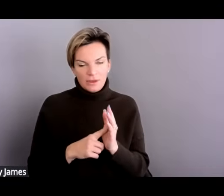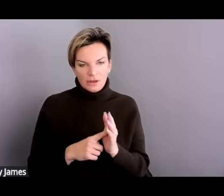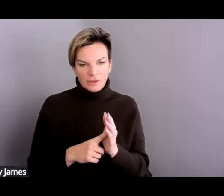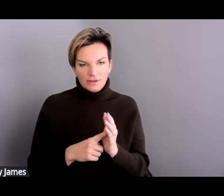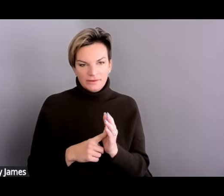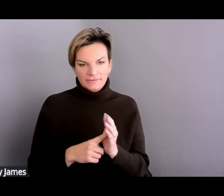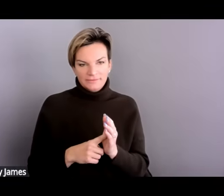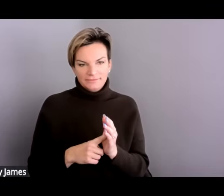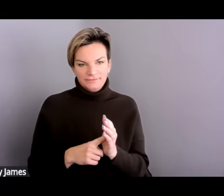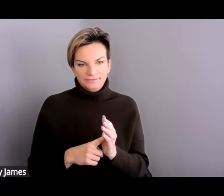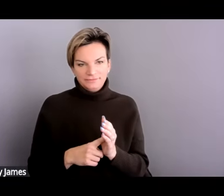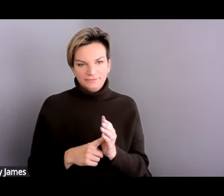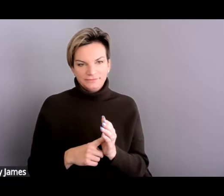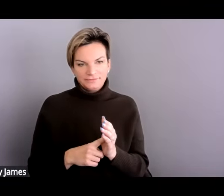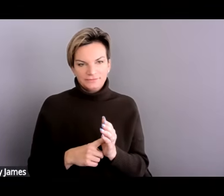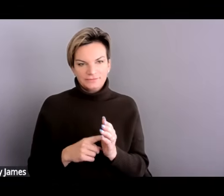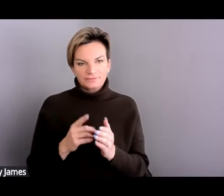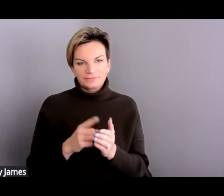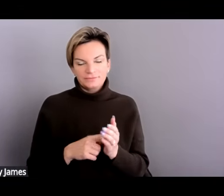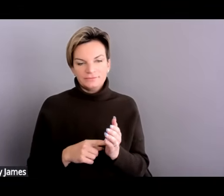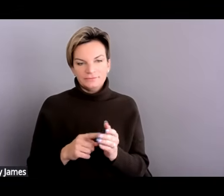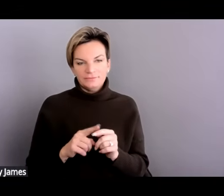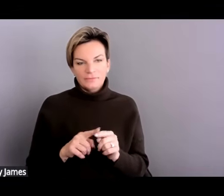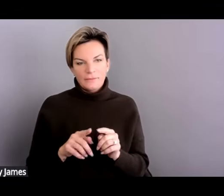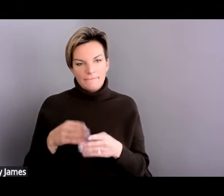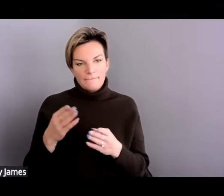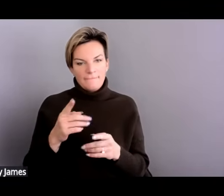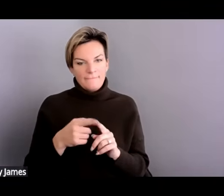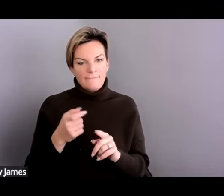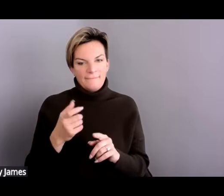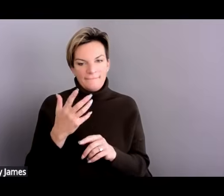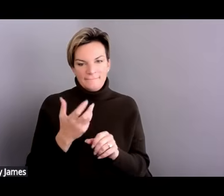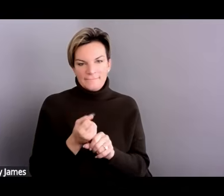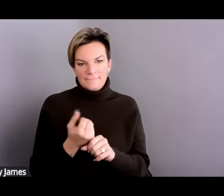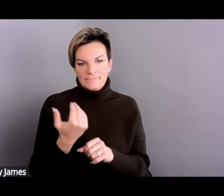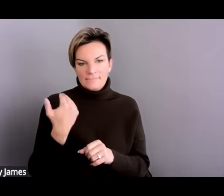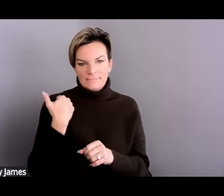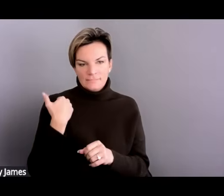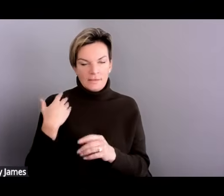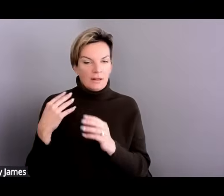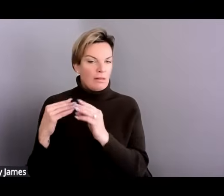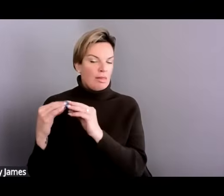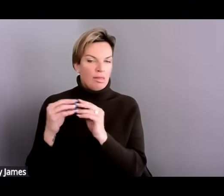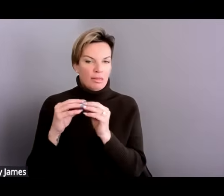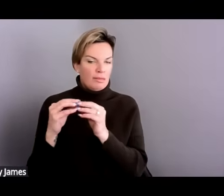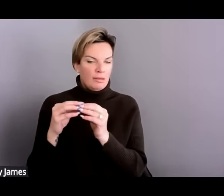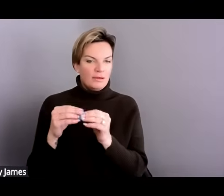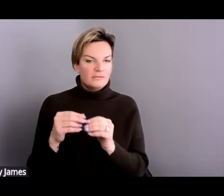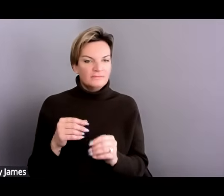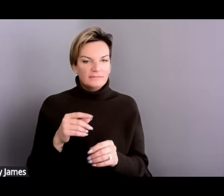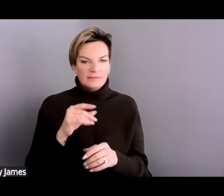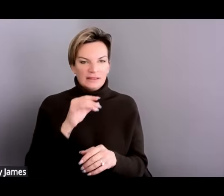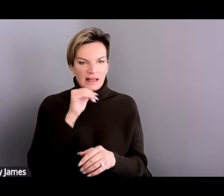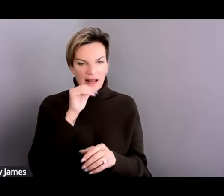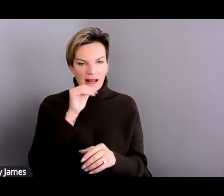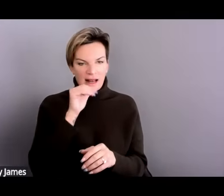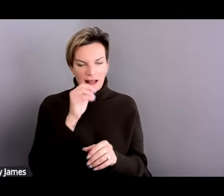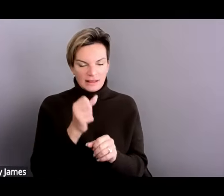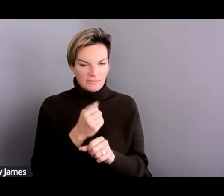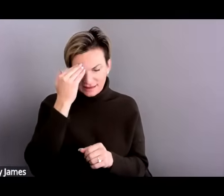they're on some petition No, from we're gonna 5 years talk about that ago. one, 'cause that's a big problem. That doesn't make any sense. I